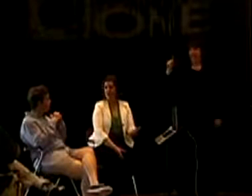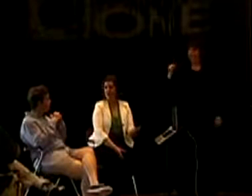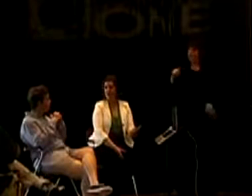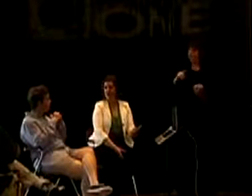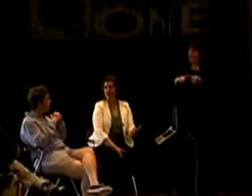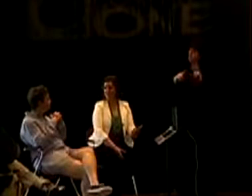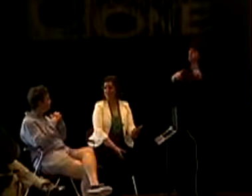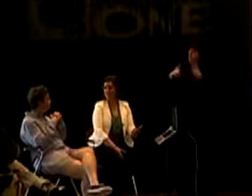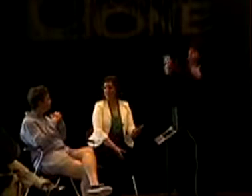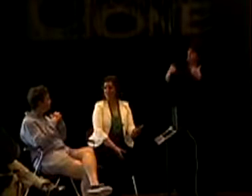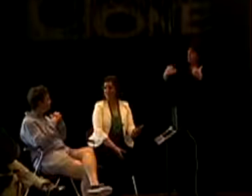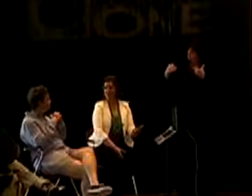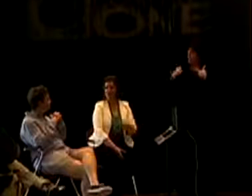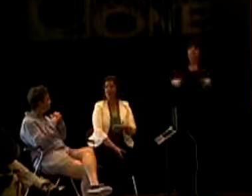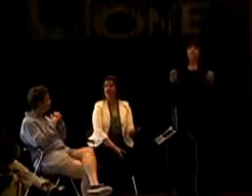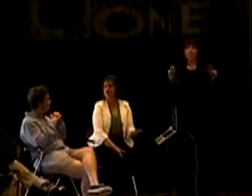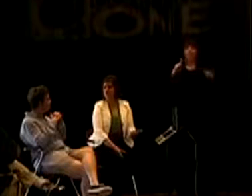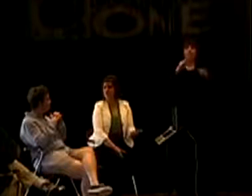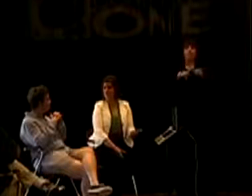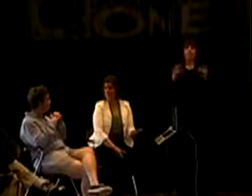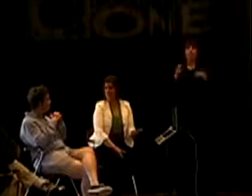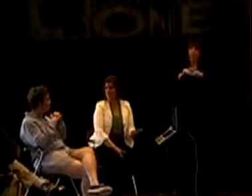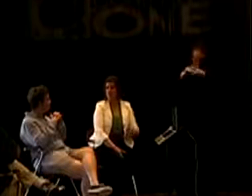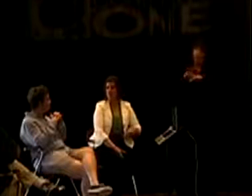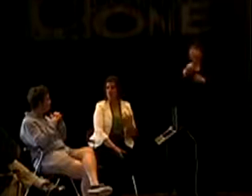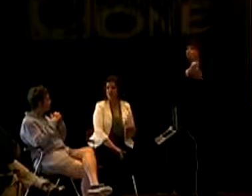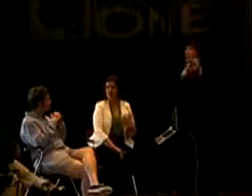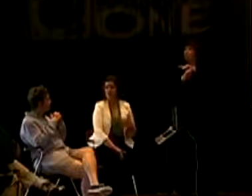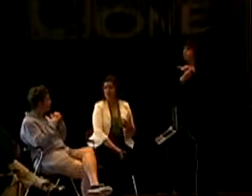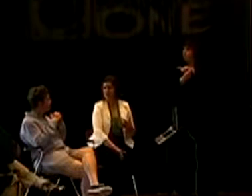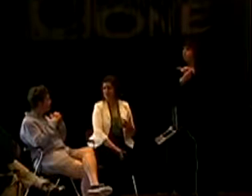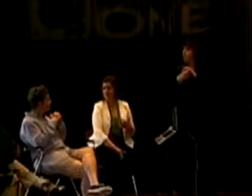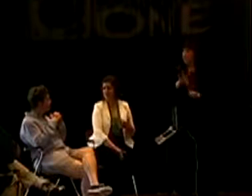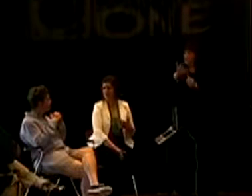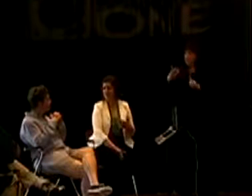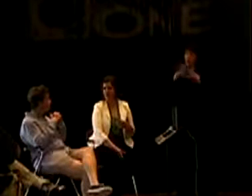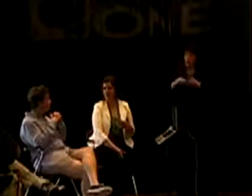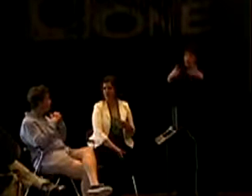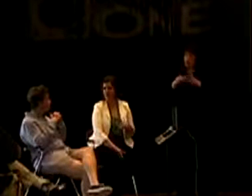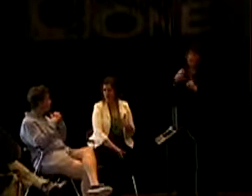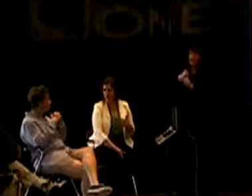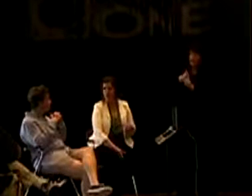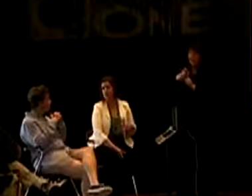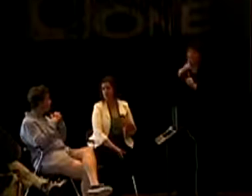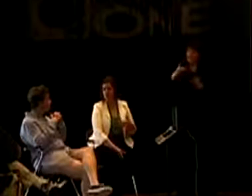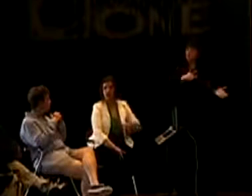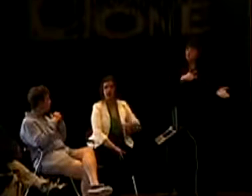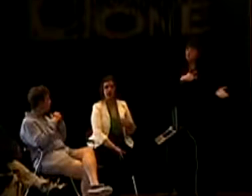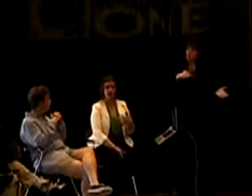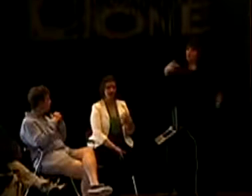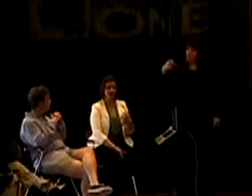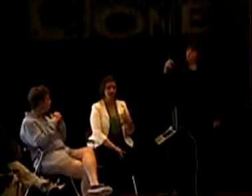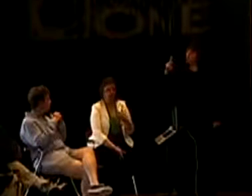the potential to create change, especially if the storytelling is heartfelt or